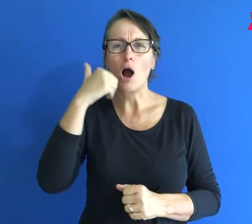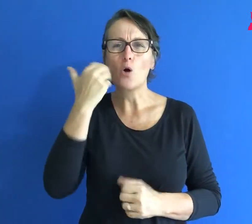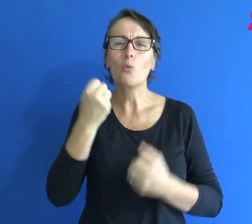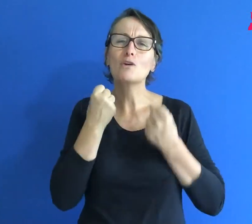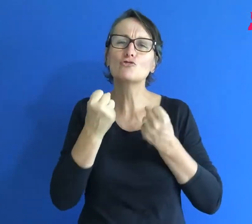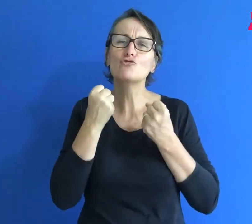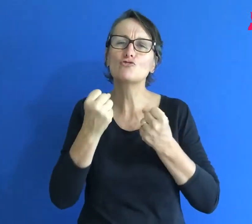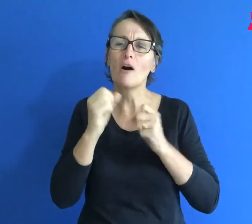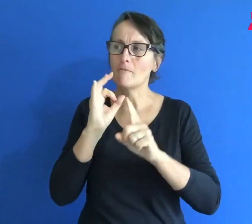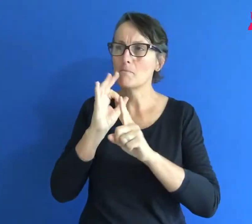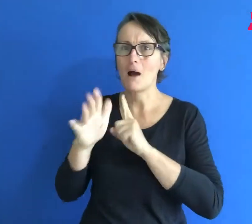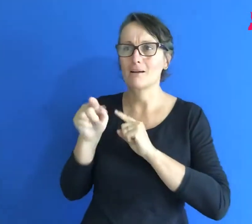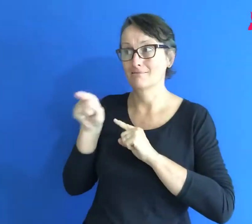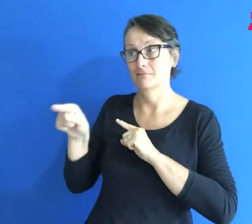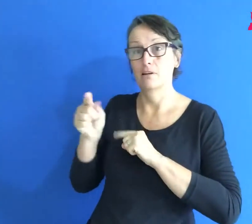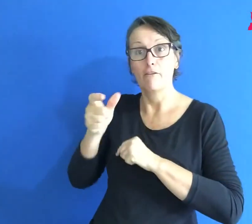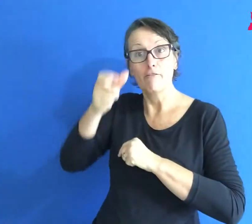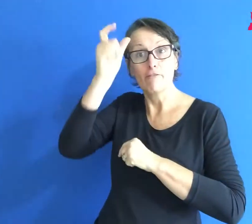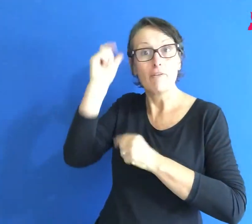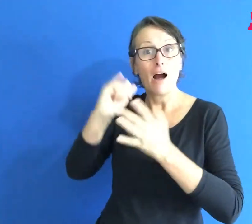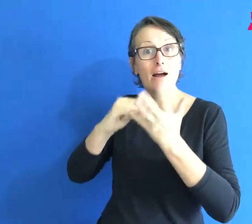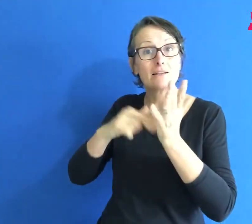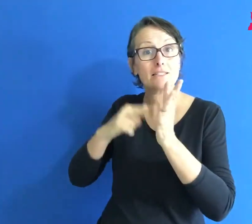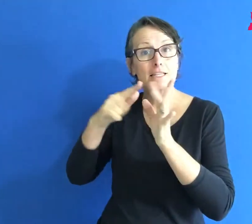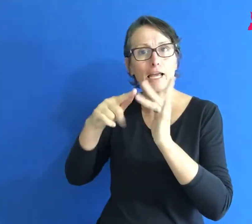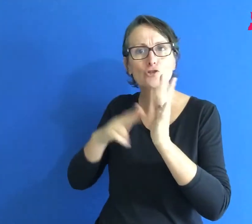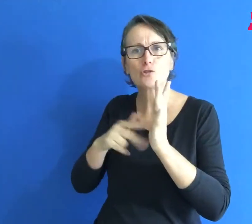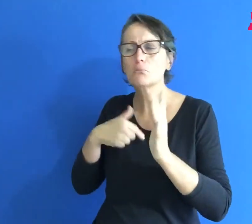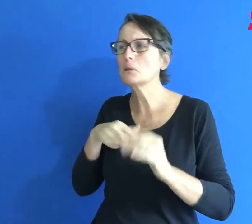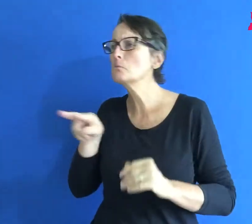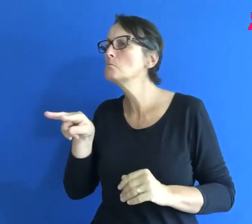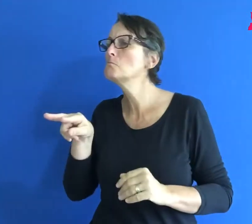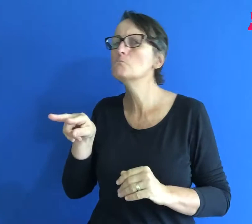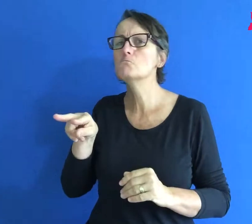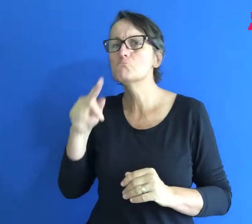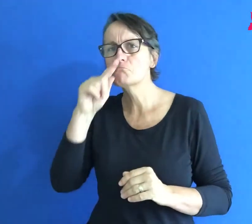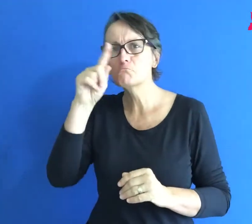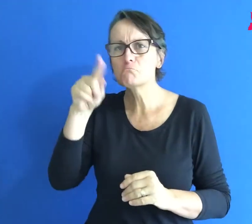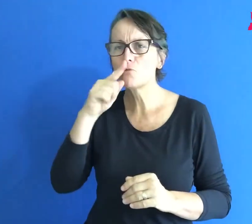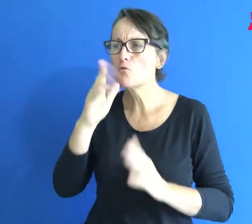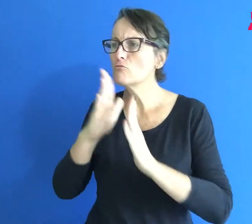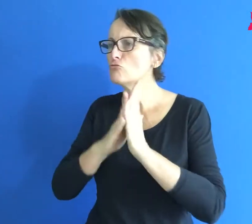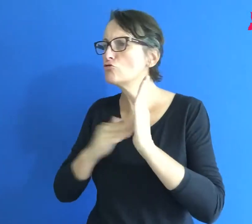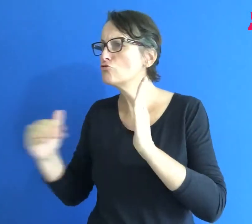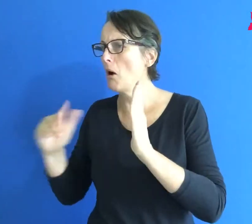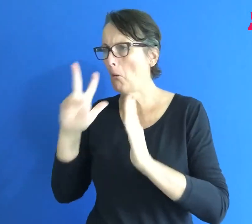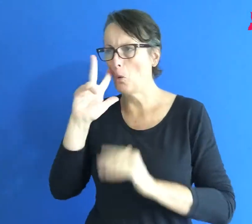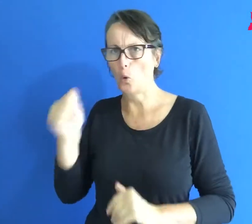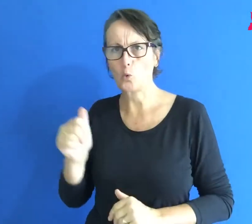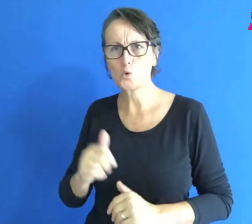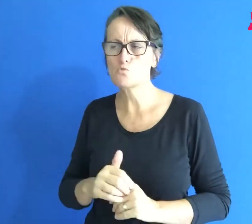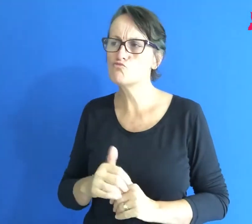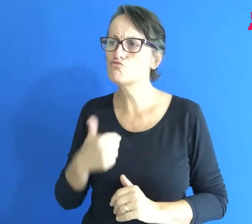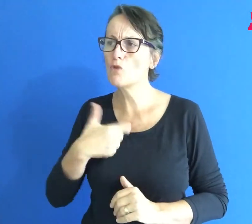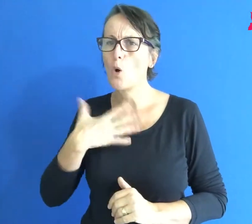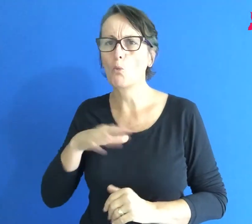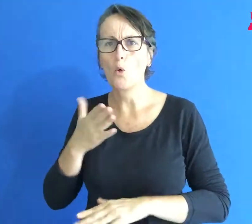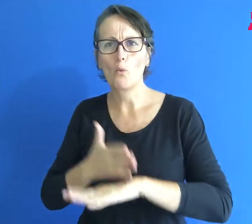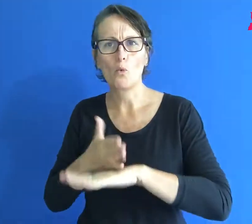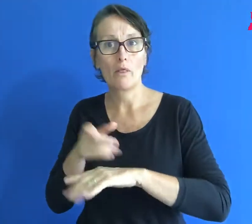I kept driving past the fire station and I thought, those trucks look cool. So that'd be interesting. That'd give me something else